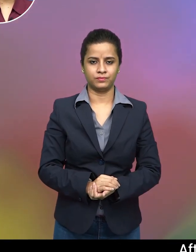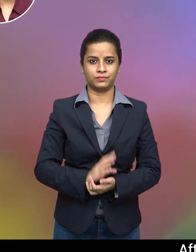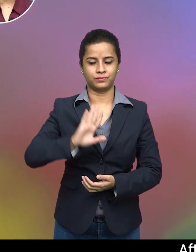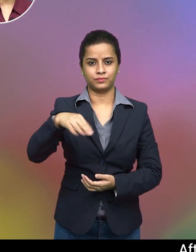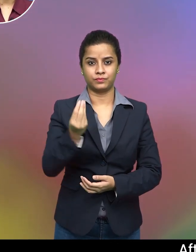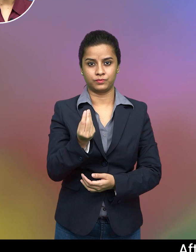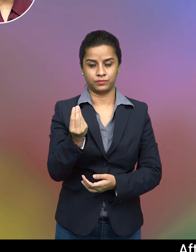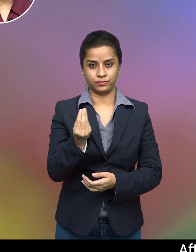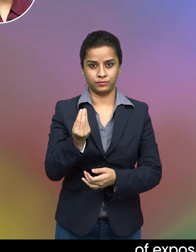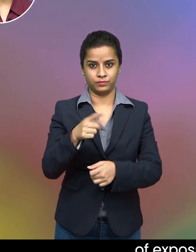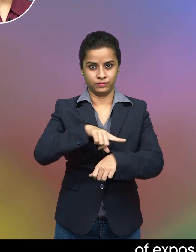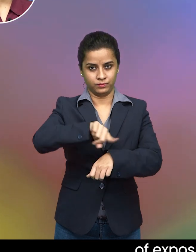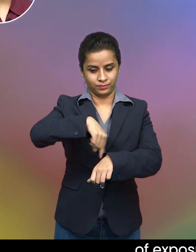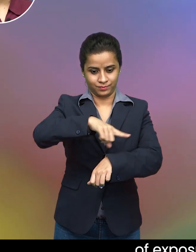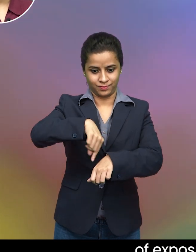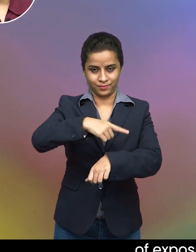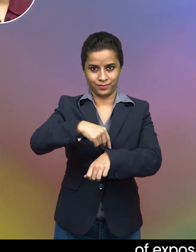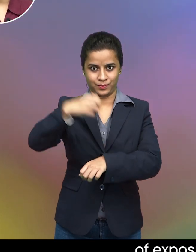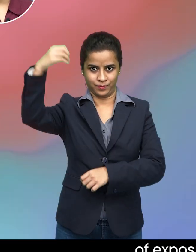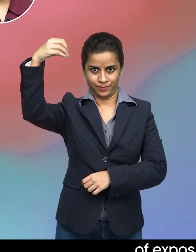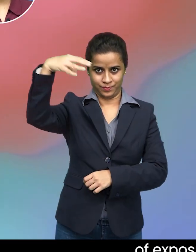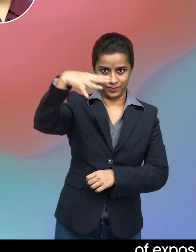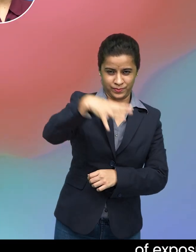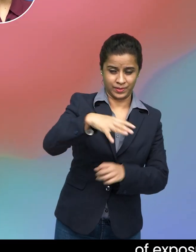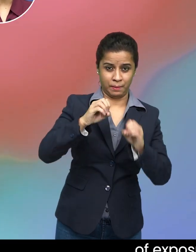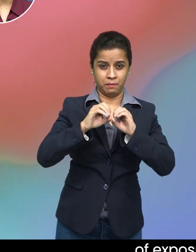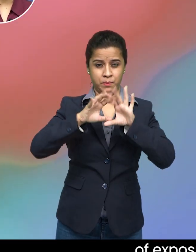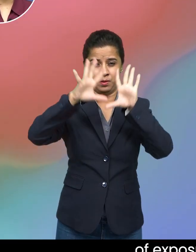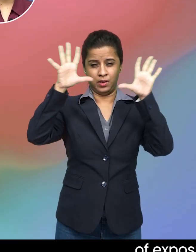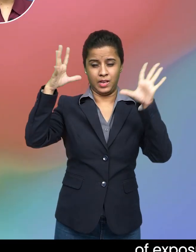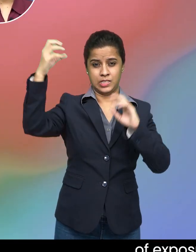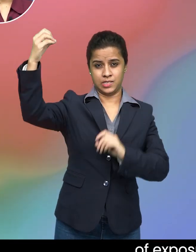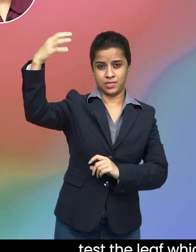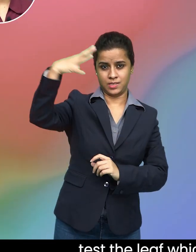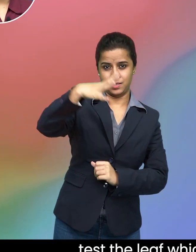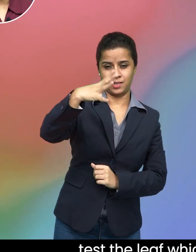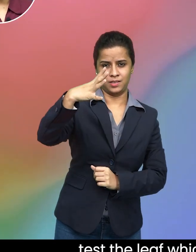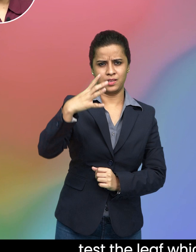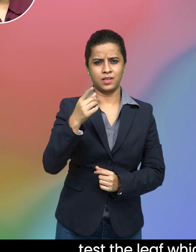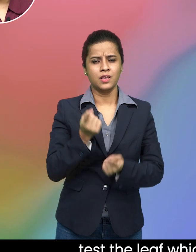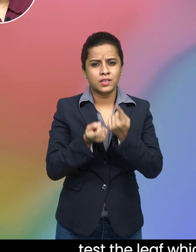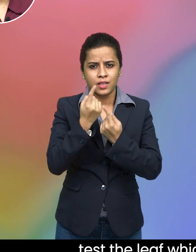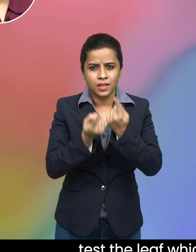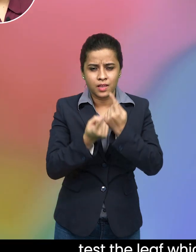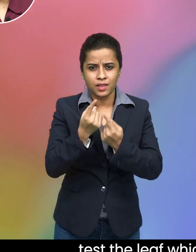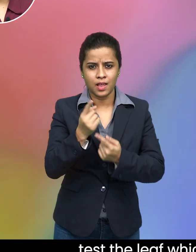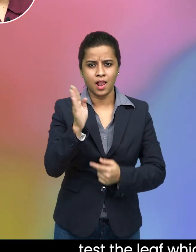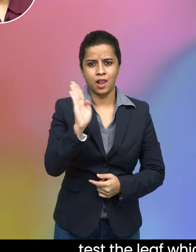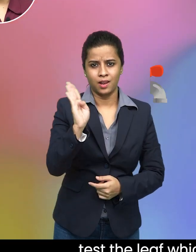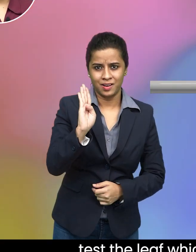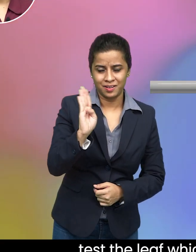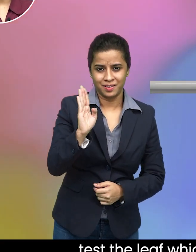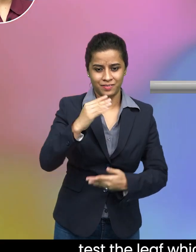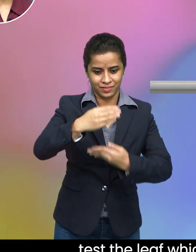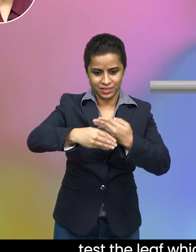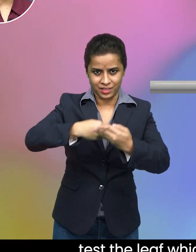After a few hours of exposure to bright sunlight, test the leaf, which is covered